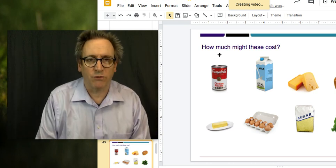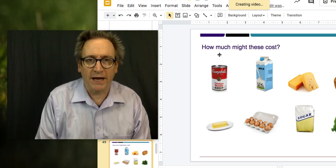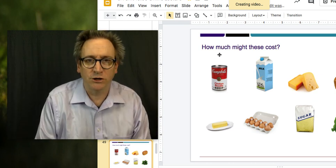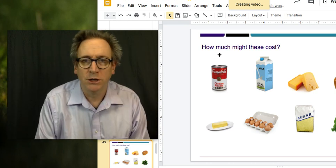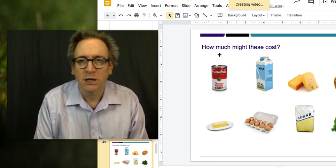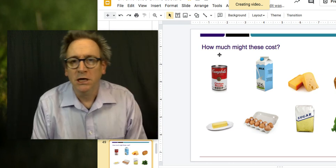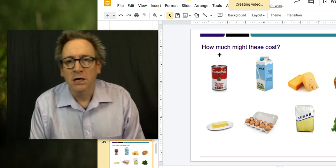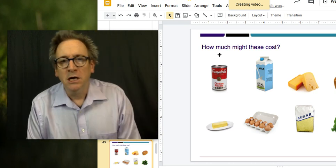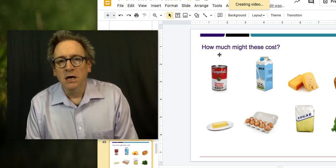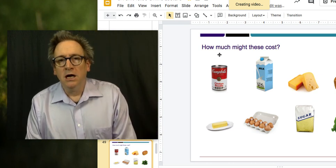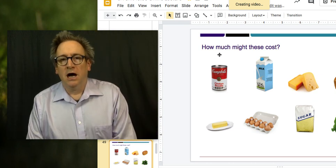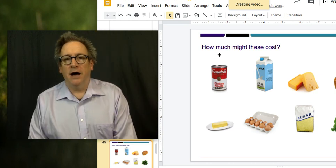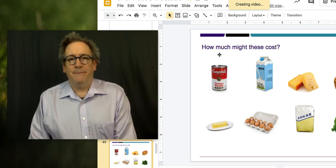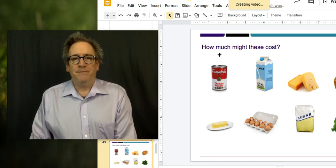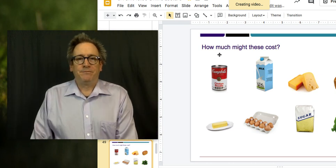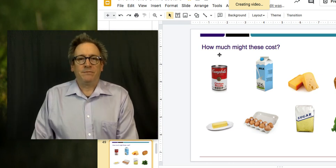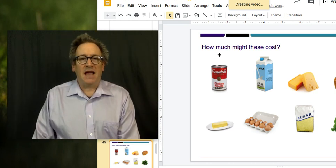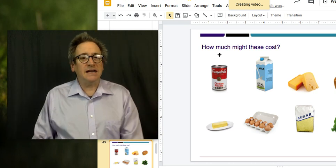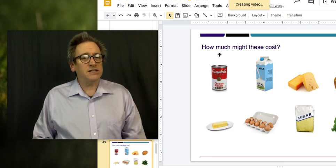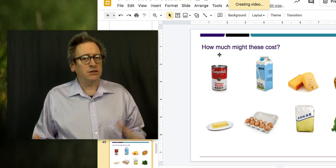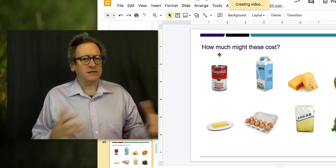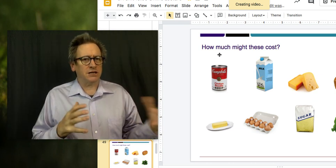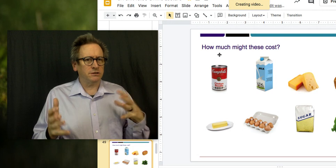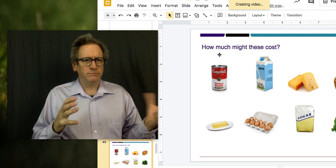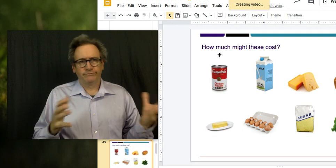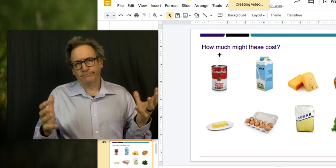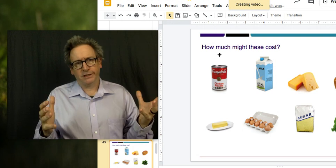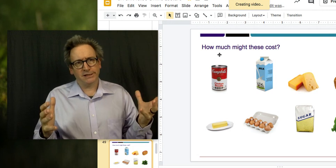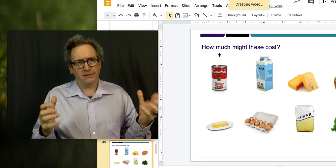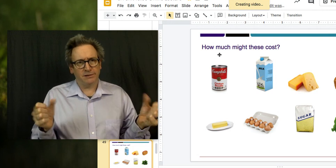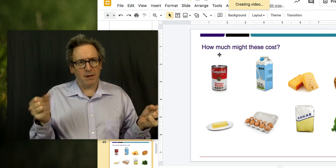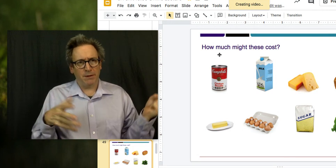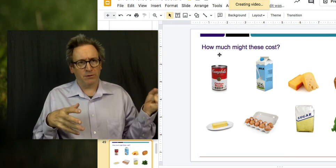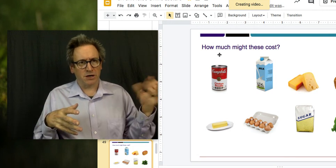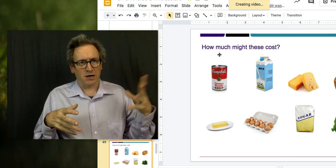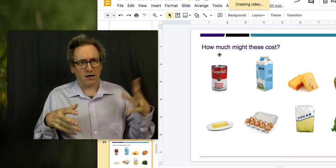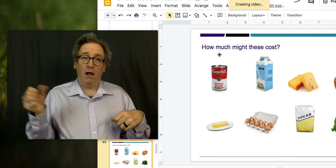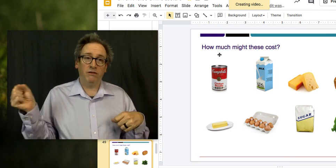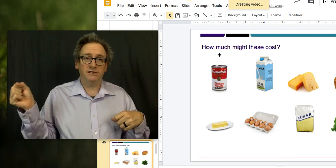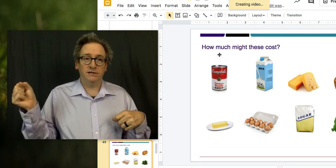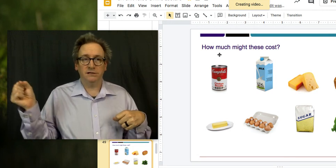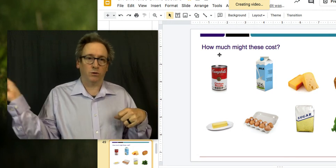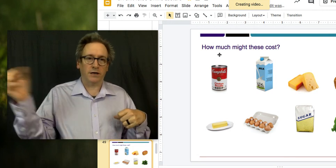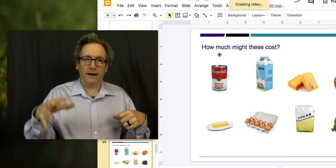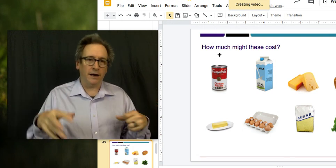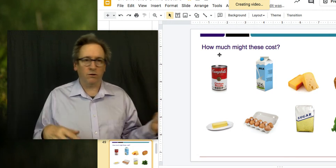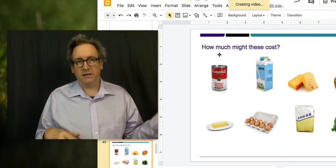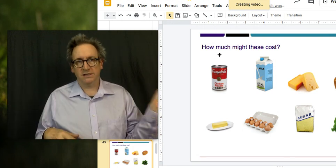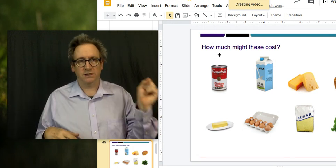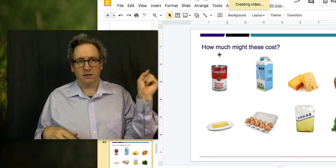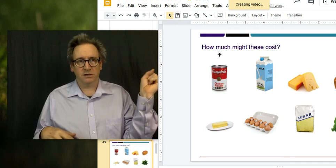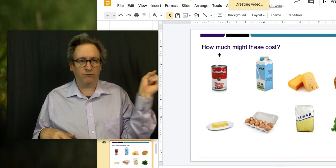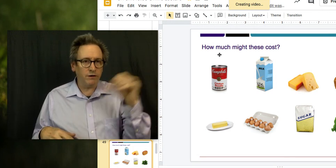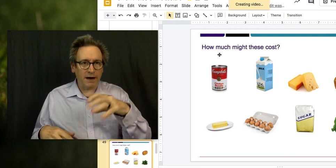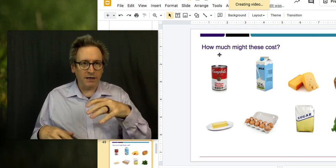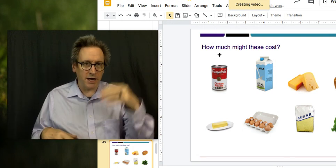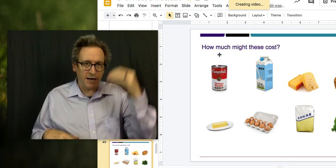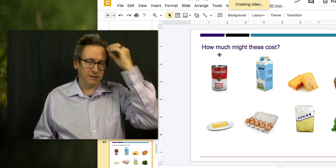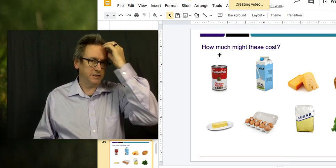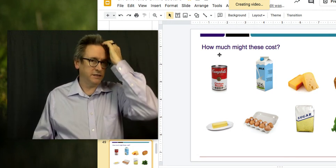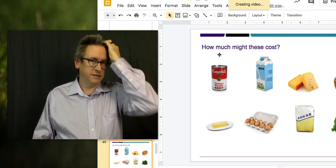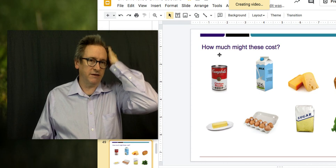the range? And it's a good discussion, because then people talk about, well, this is organic, or these are free